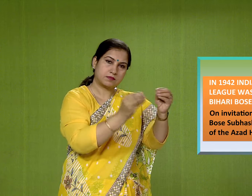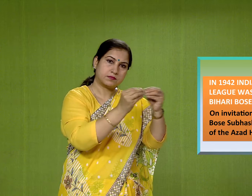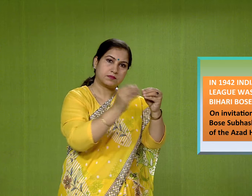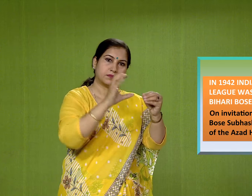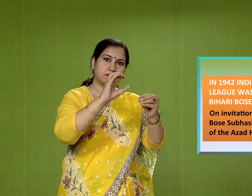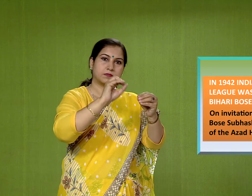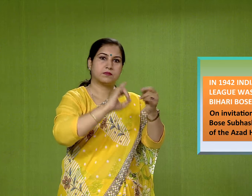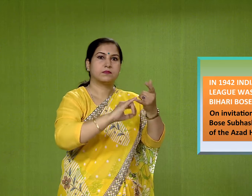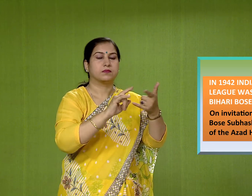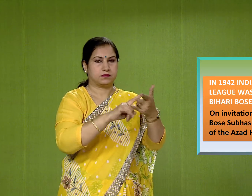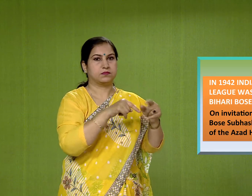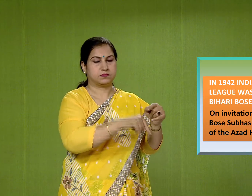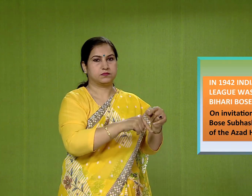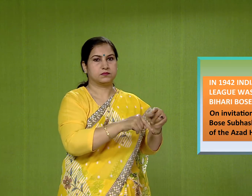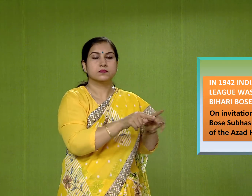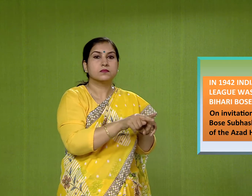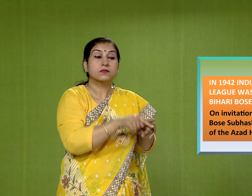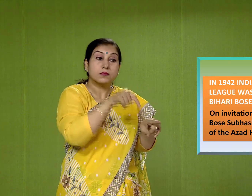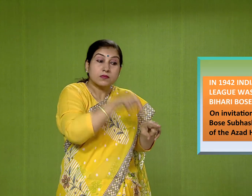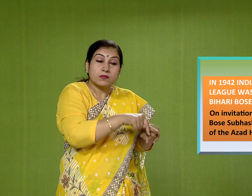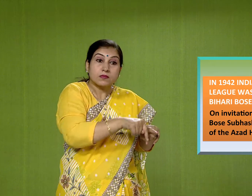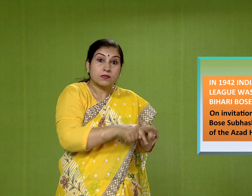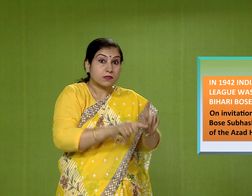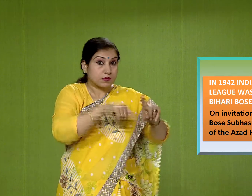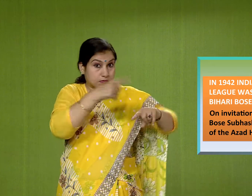On invitation from Rash Bihari Bose,